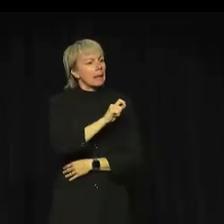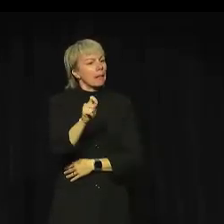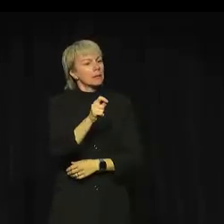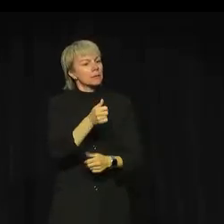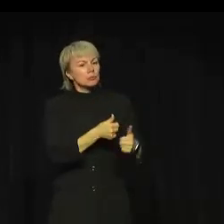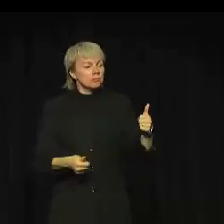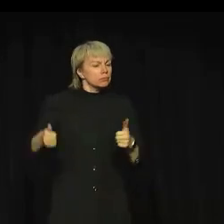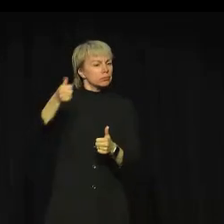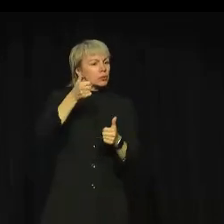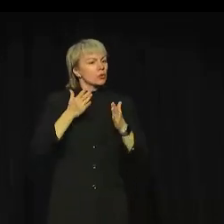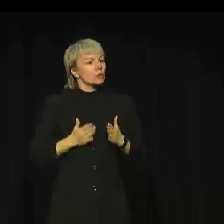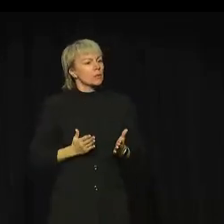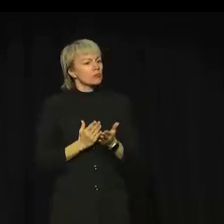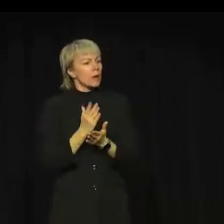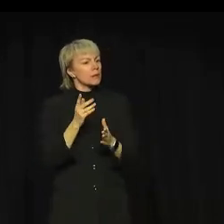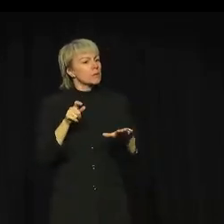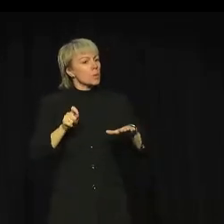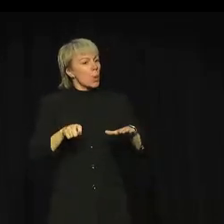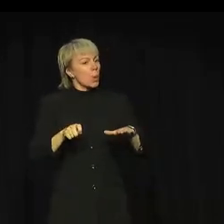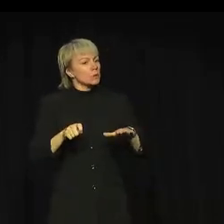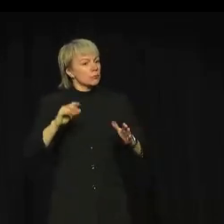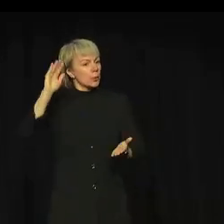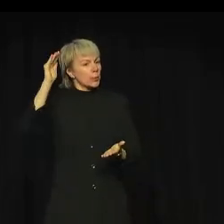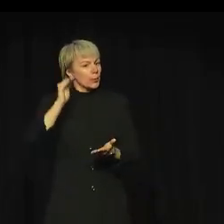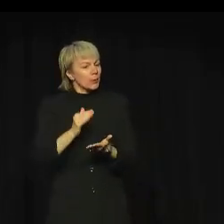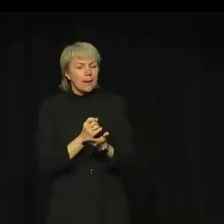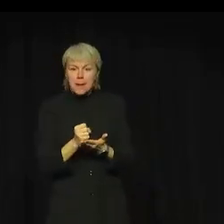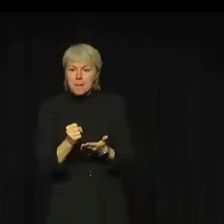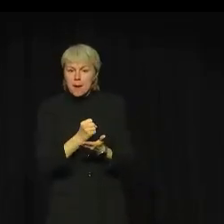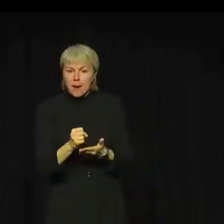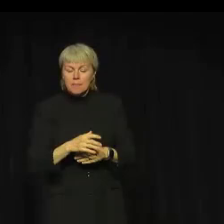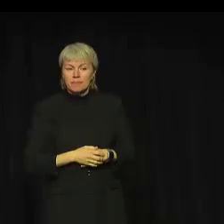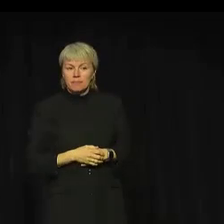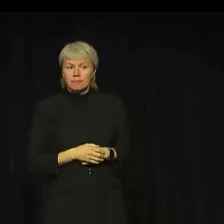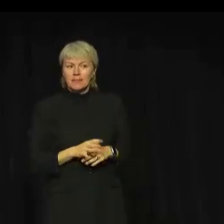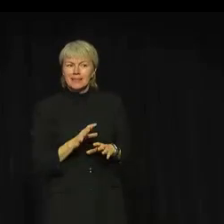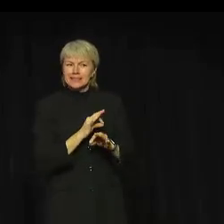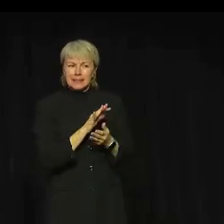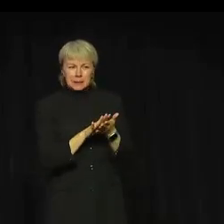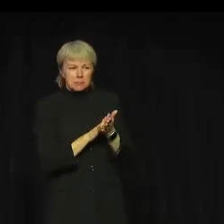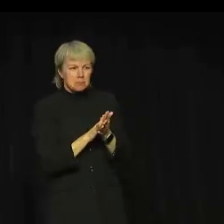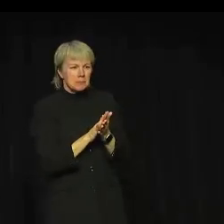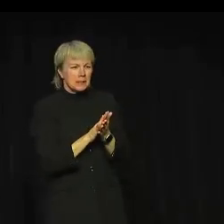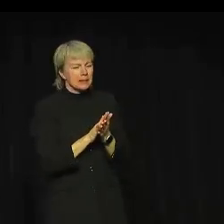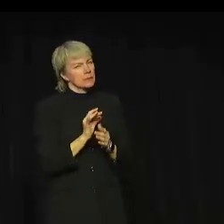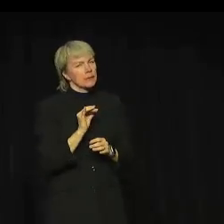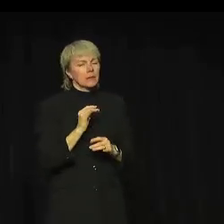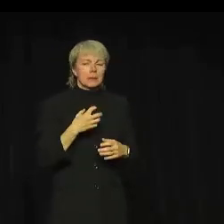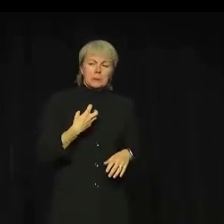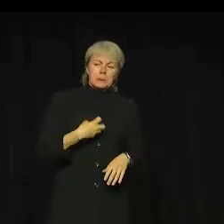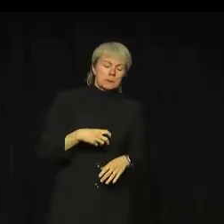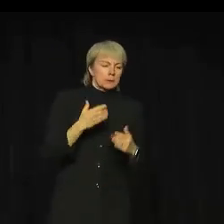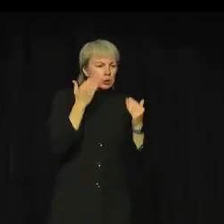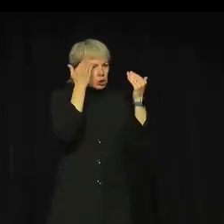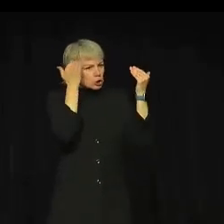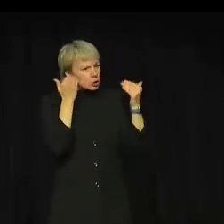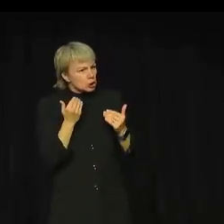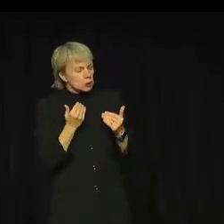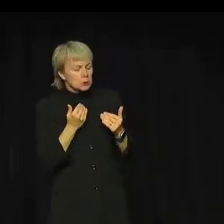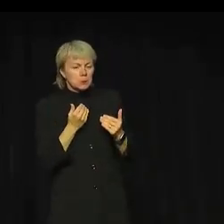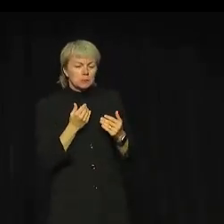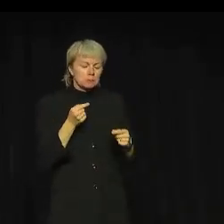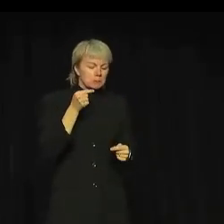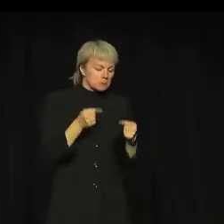lapsed. And it's not resulted in pesky judges constantly weighing into politics and policy decisions to declare legislation